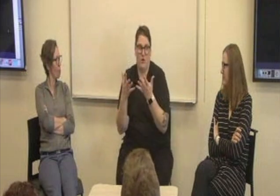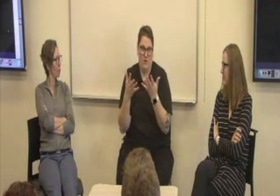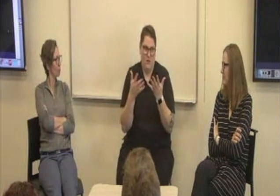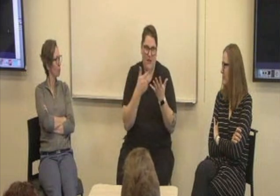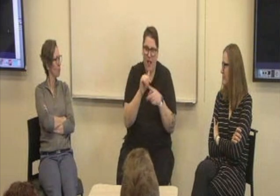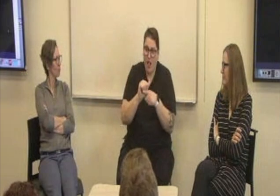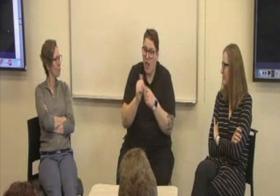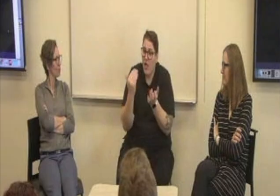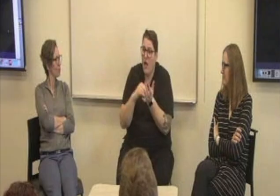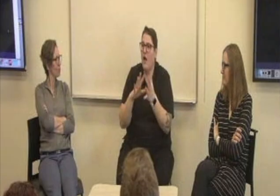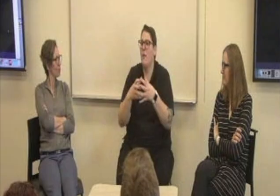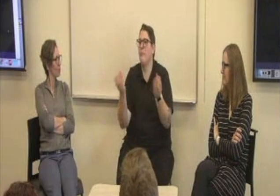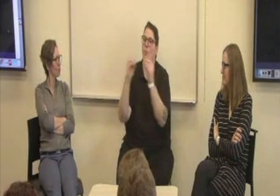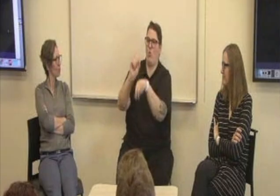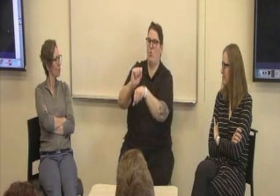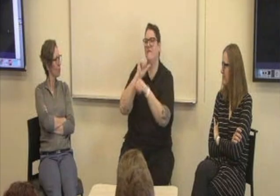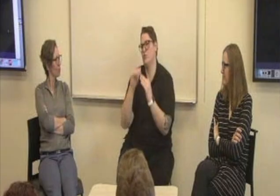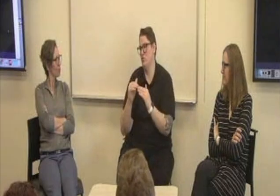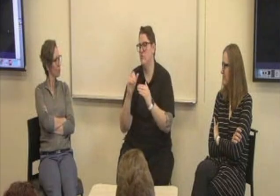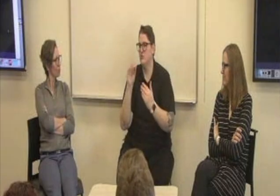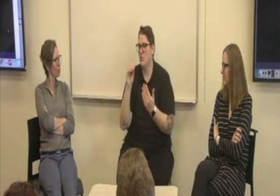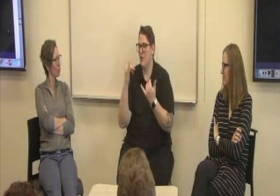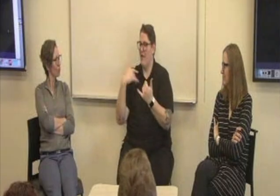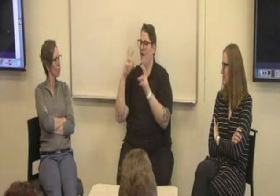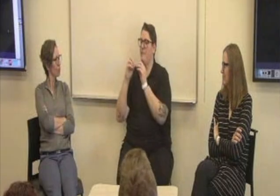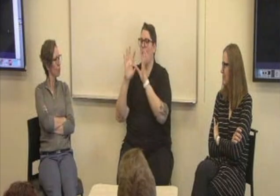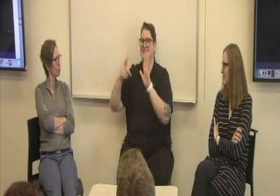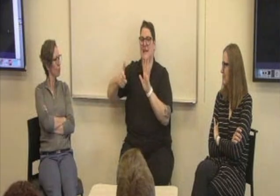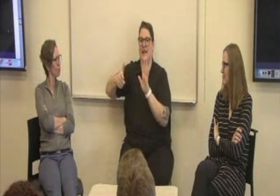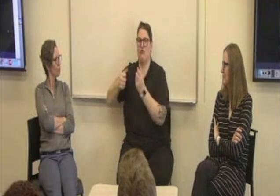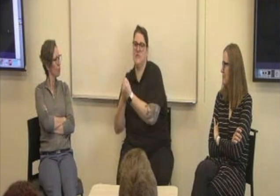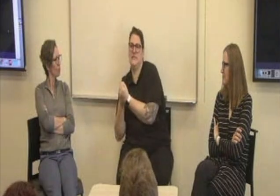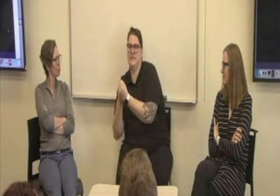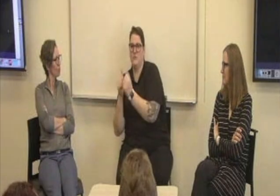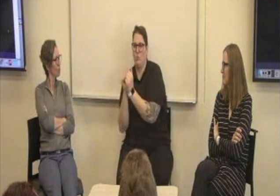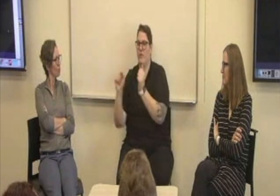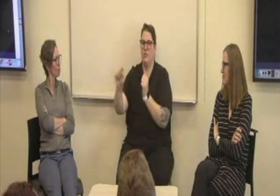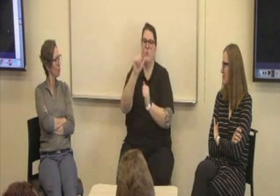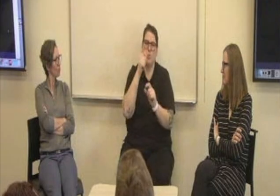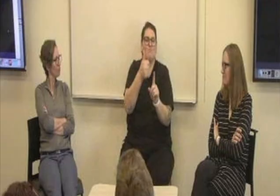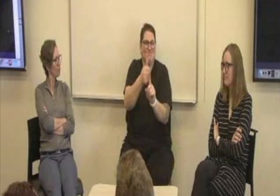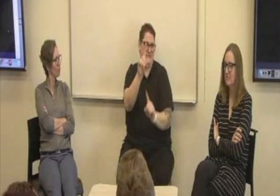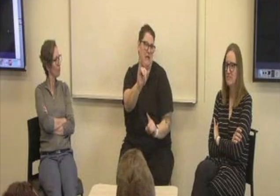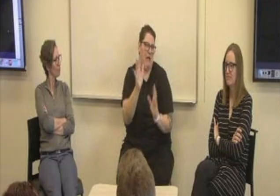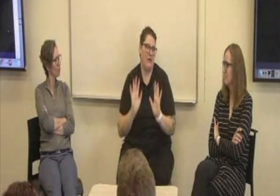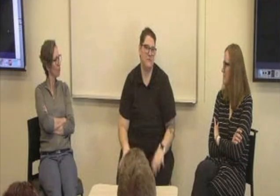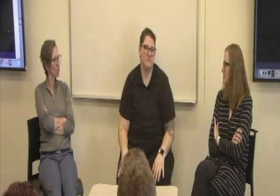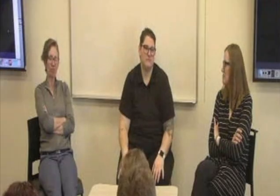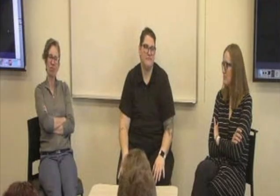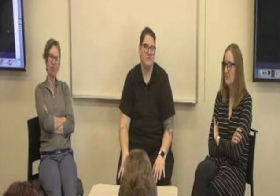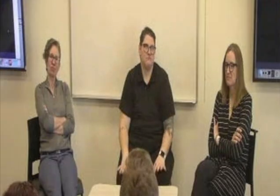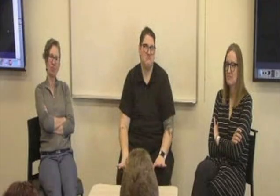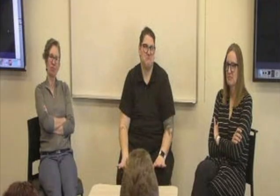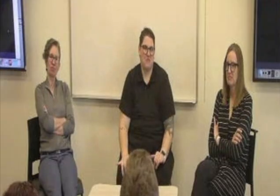designated interpreter, they're kind of lost in the dust. They have to train a new interpreter, and that's not quite fair. So now I'm more of a secondary backup